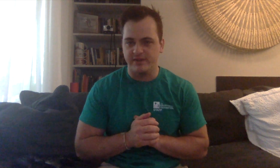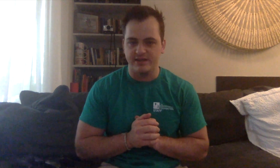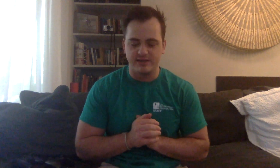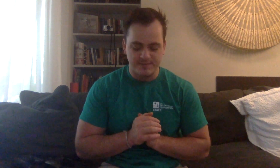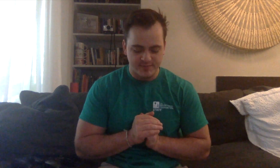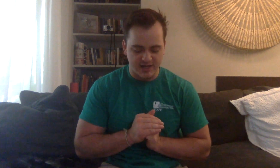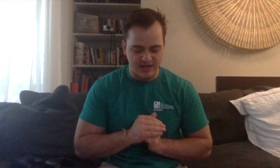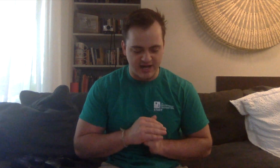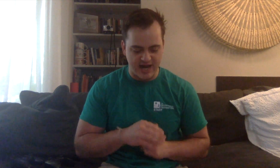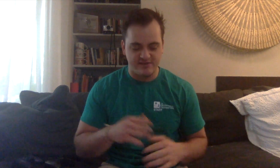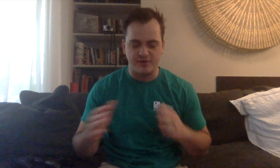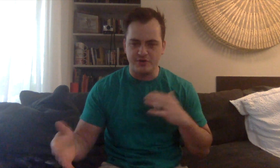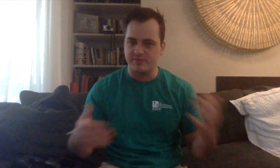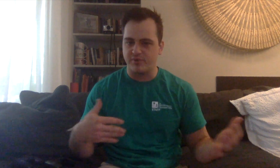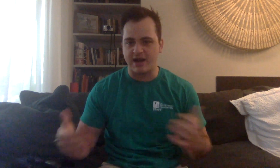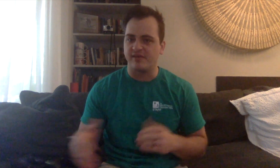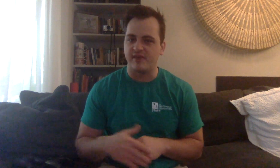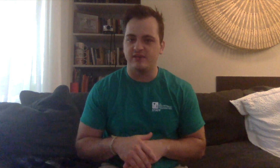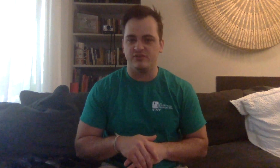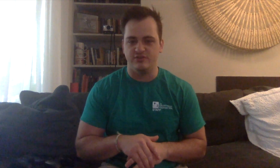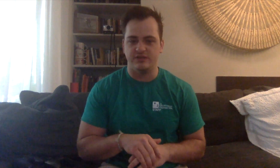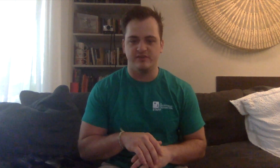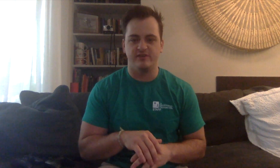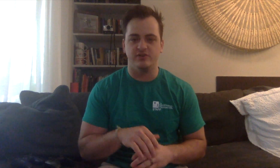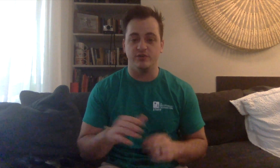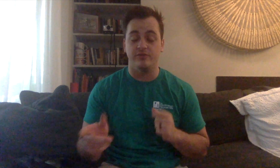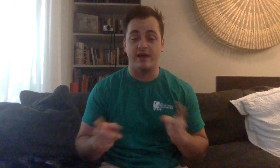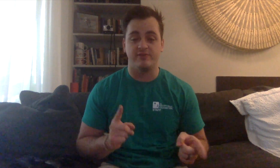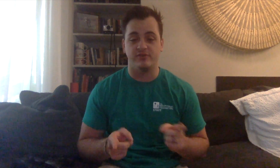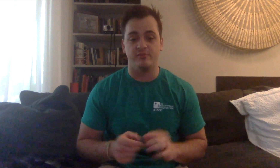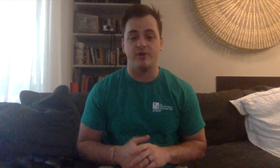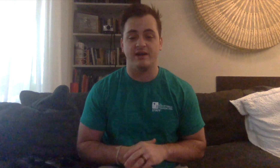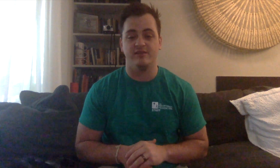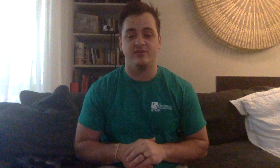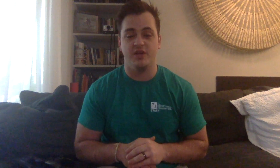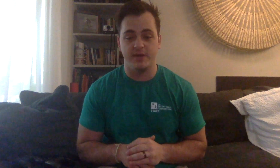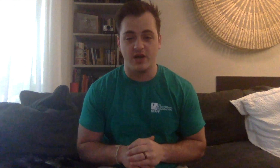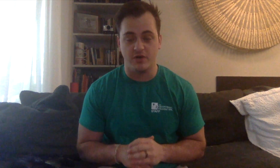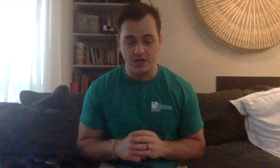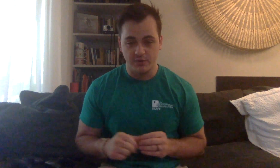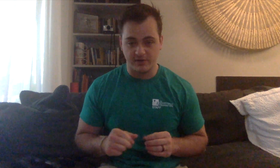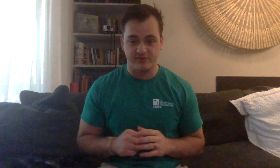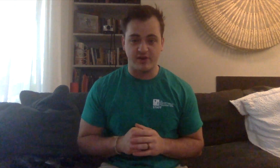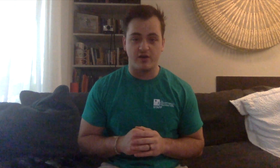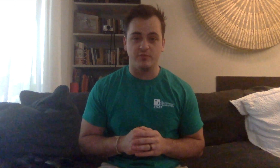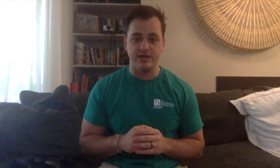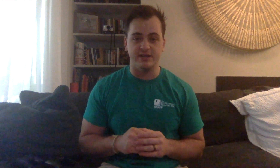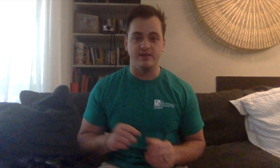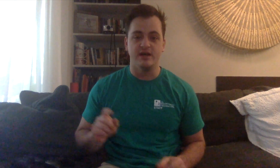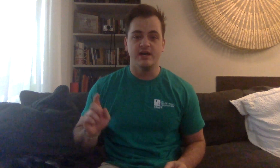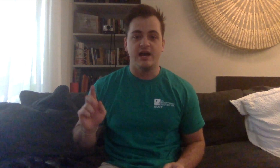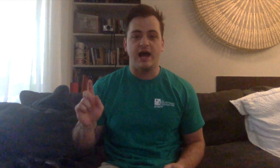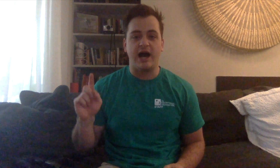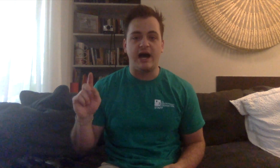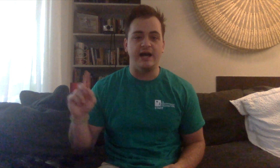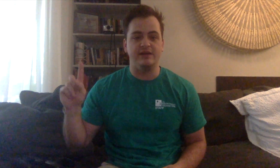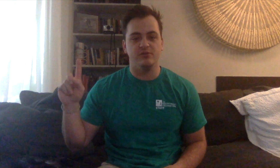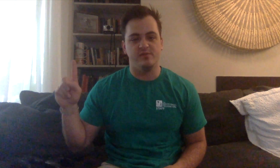it. And so you can practice that too. You can still use that for some practice. So here we go. We're going to start with I. Remember,